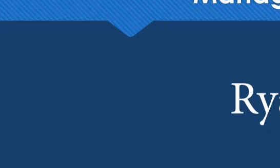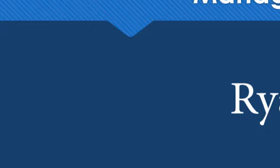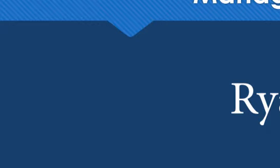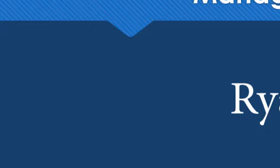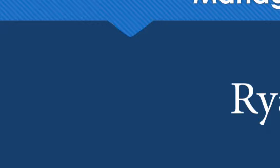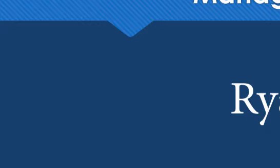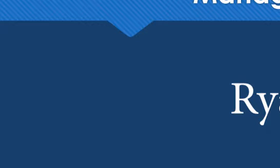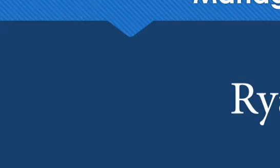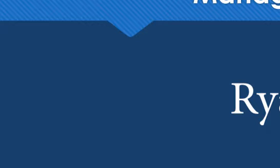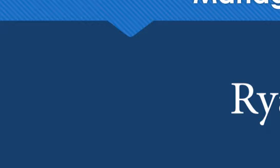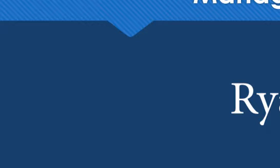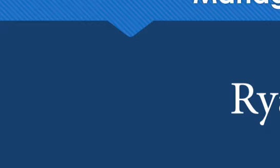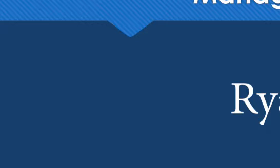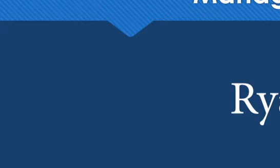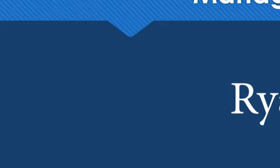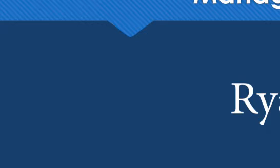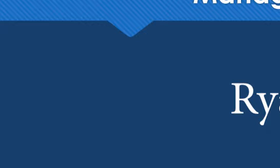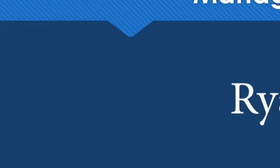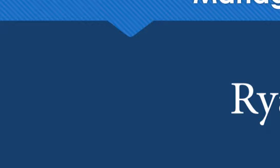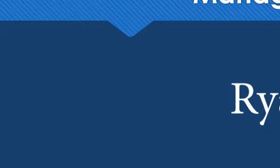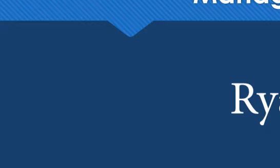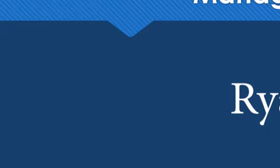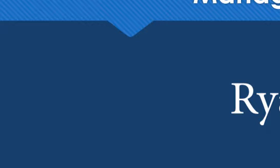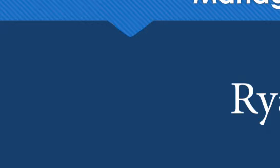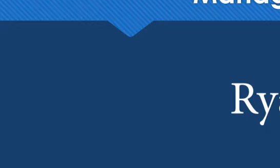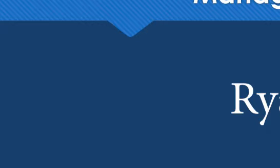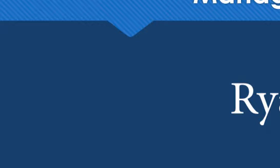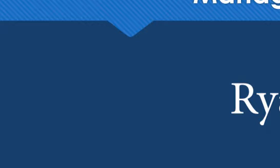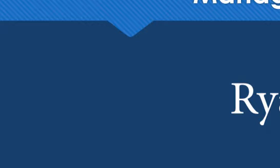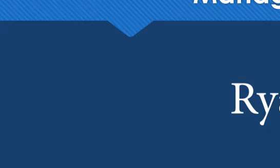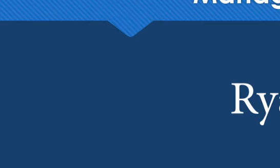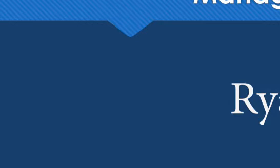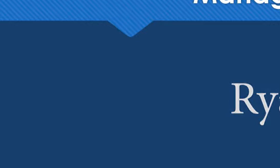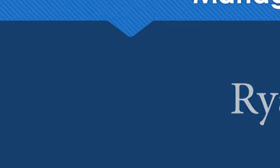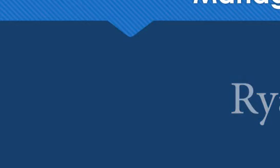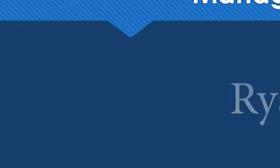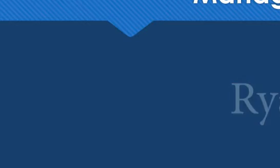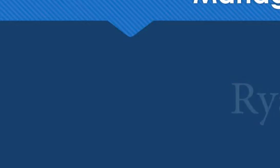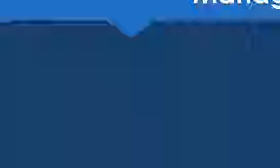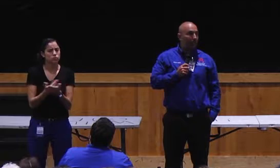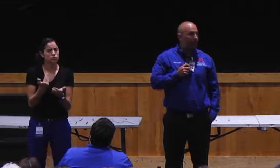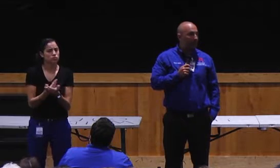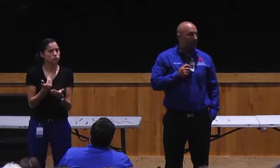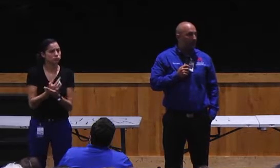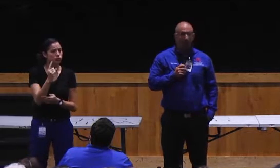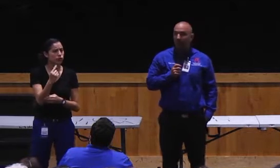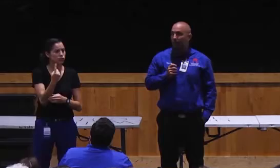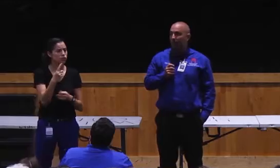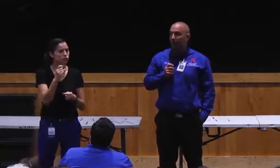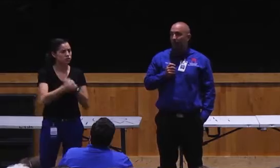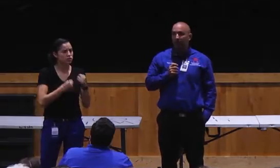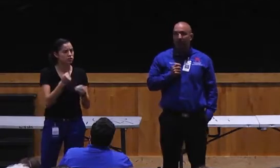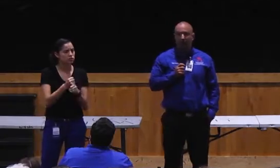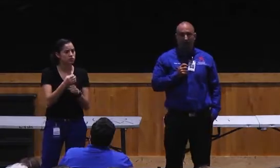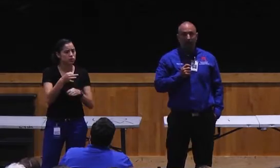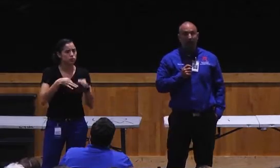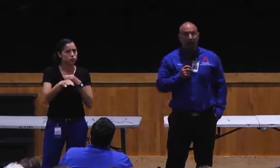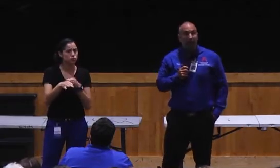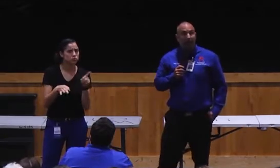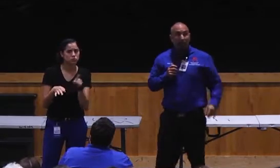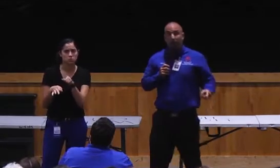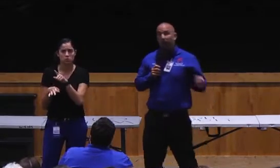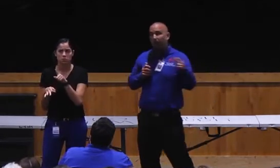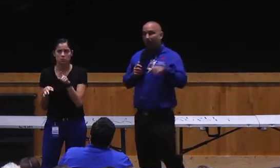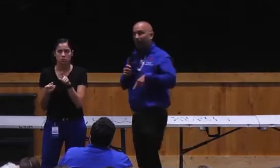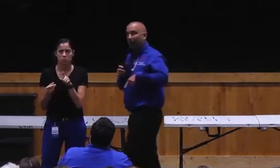you can find those jobs for substituting. How many of you are brand new? This will be your first year substituting with us. Only a couple.